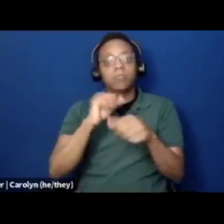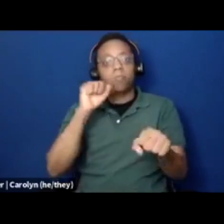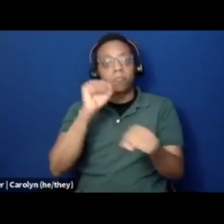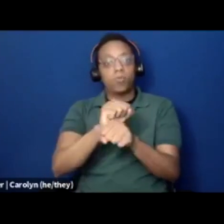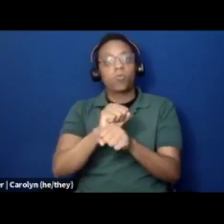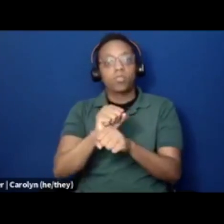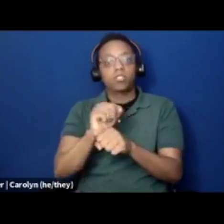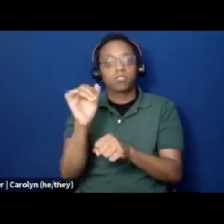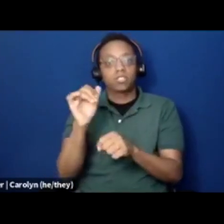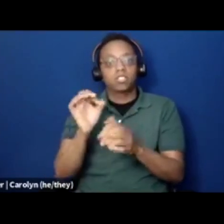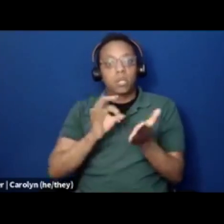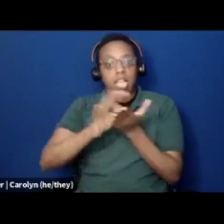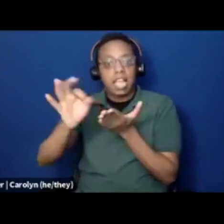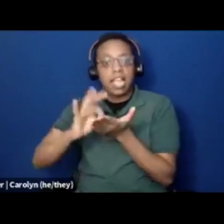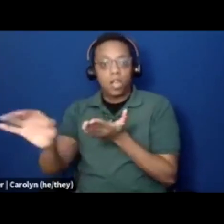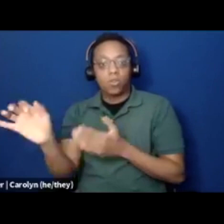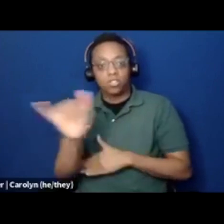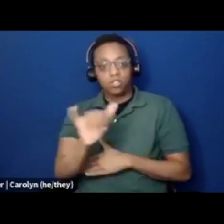state.